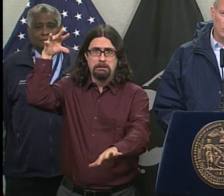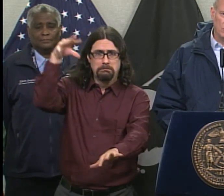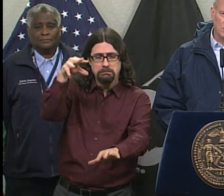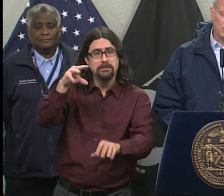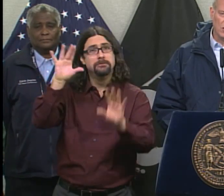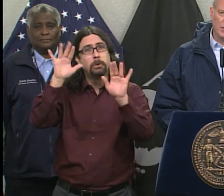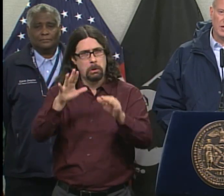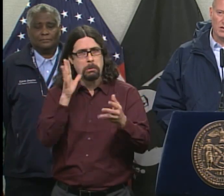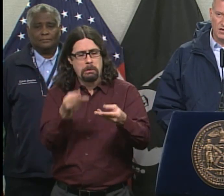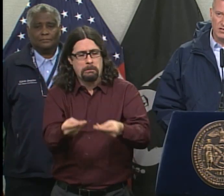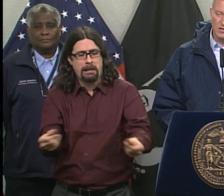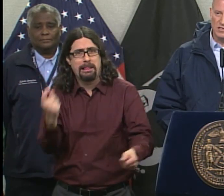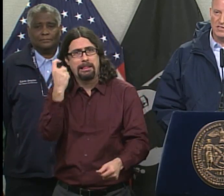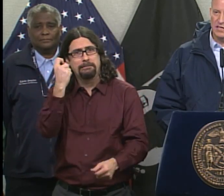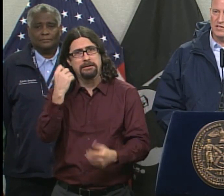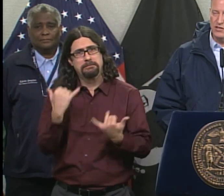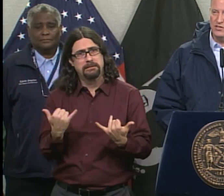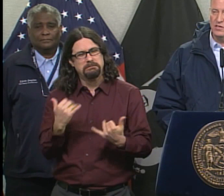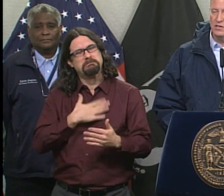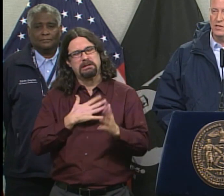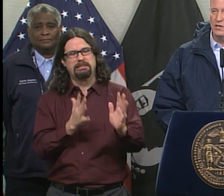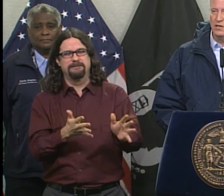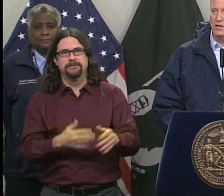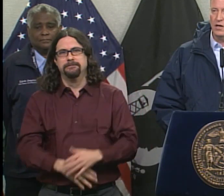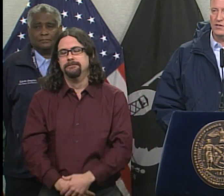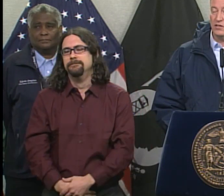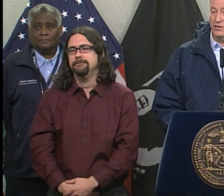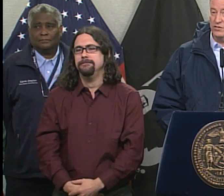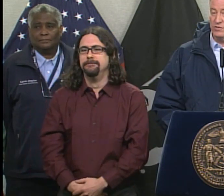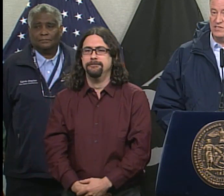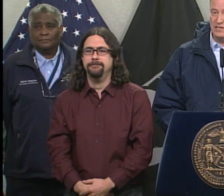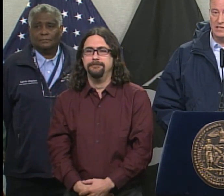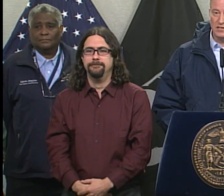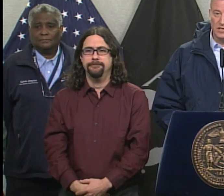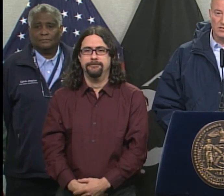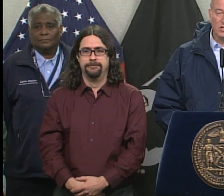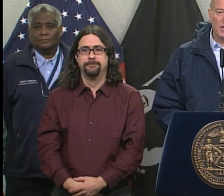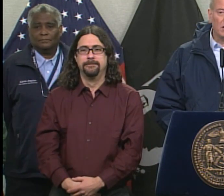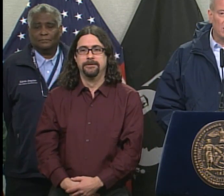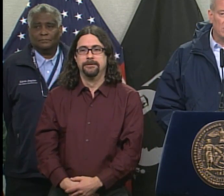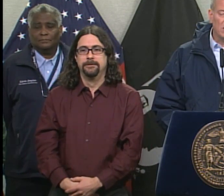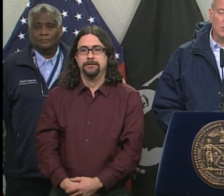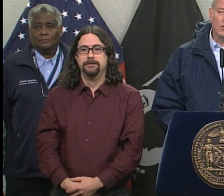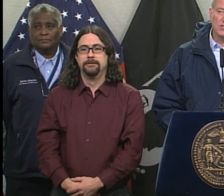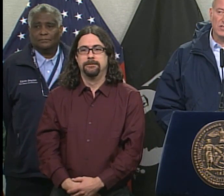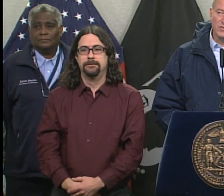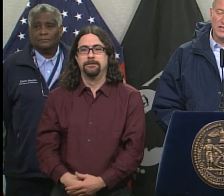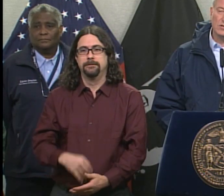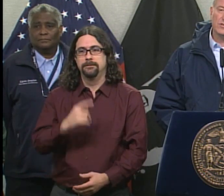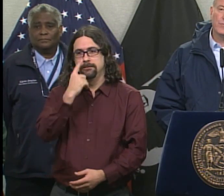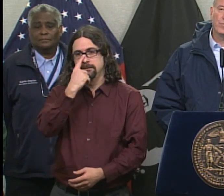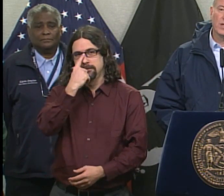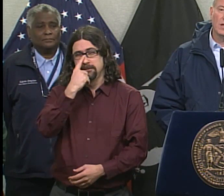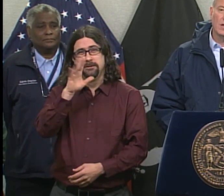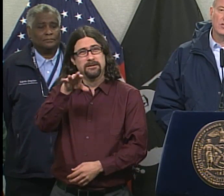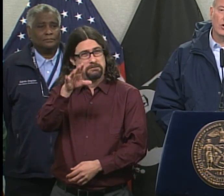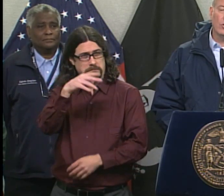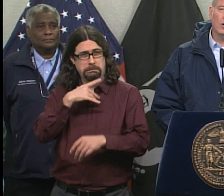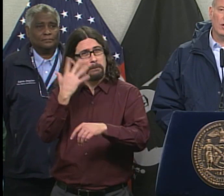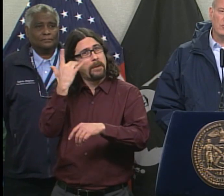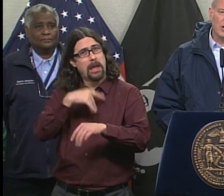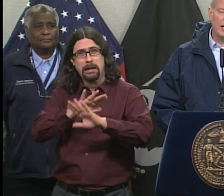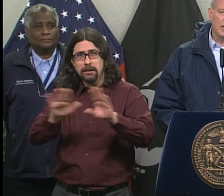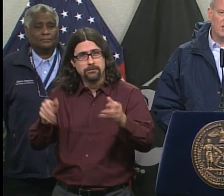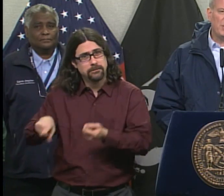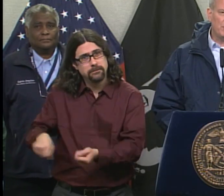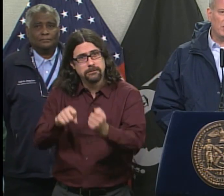things worse. It's going to make it harder on sanitation to clear the streets they need to clear. It's going to make it harder on our emergency vehicles. So